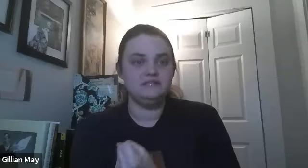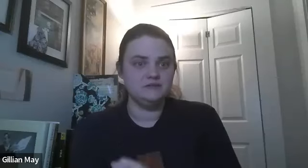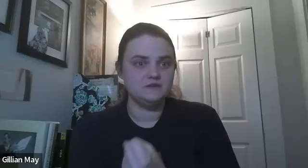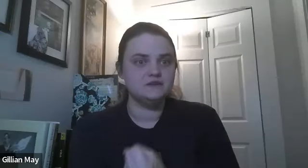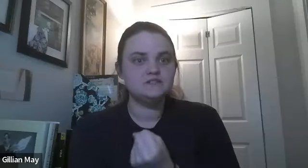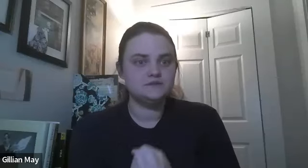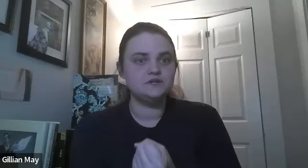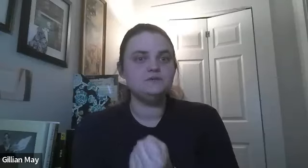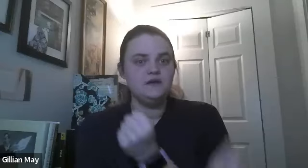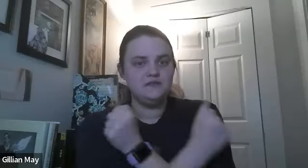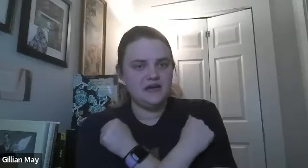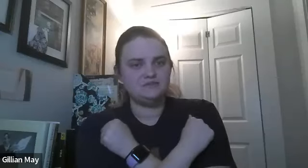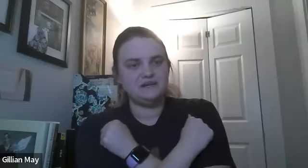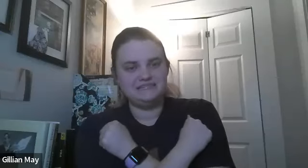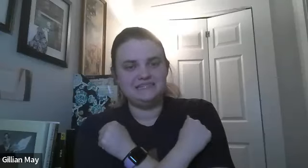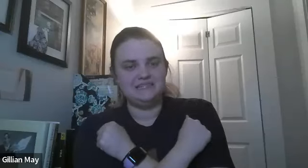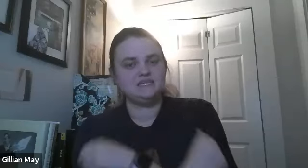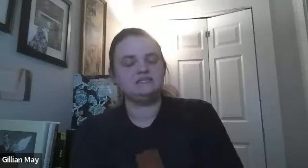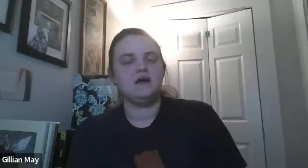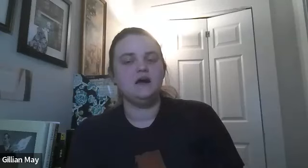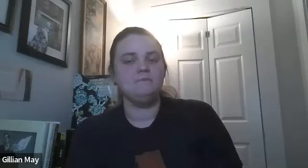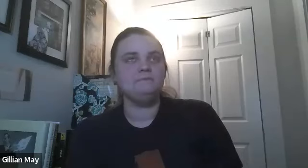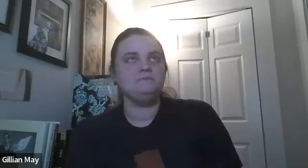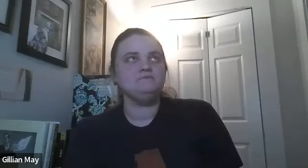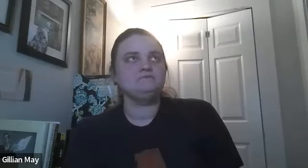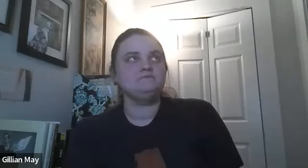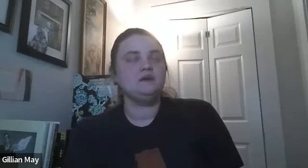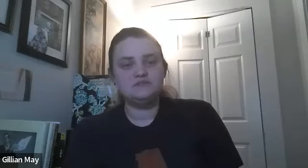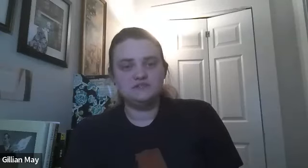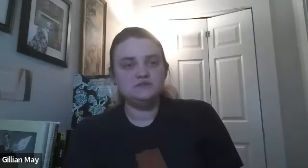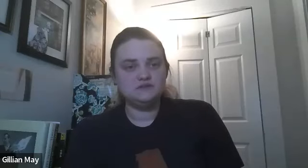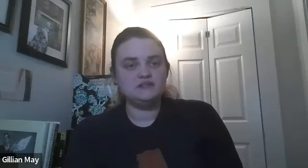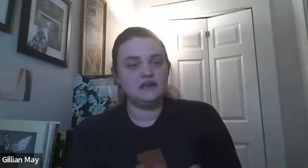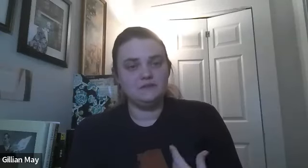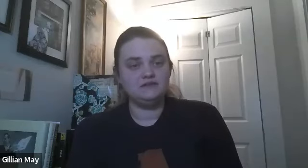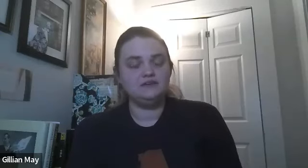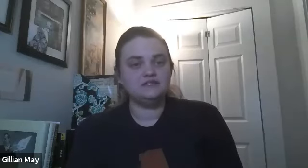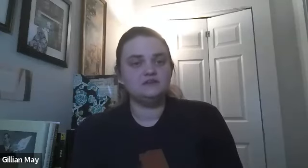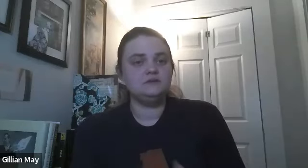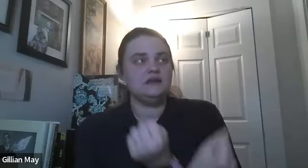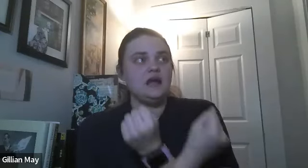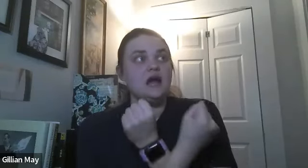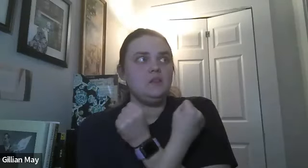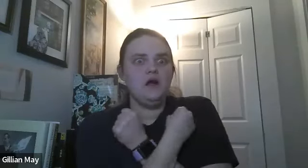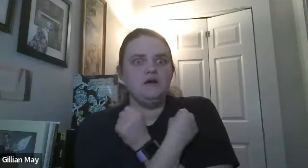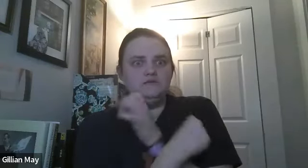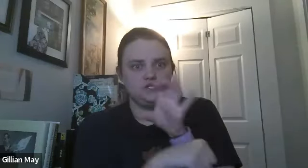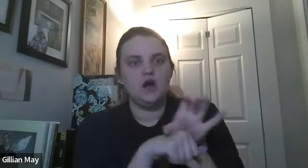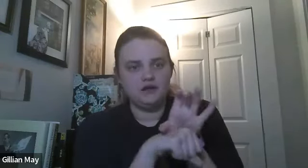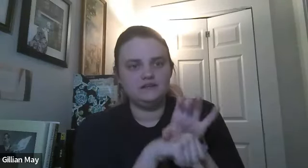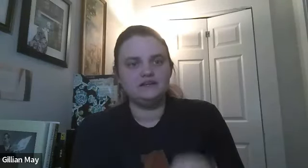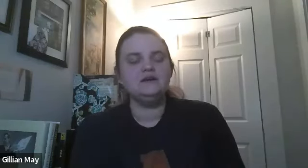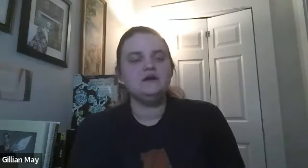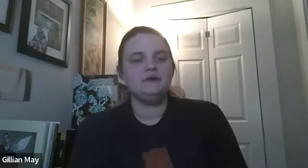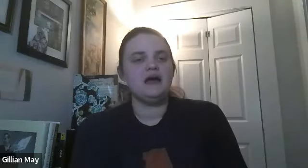deep feelings for you. That's when I see this. People still will use, like, I mean, you can still be like, I love chocolate. But I